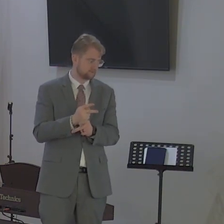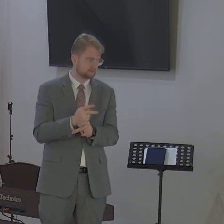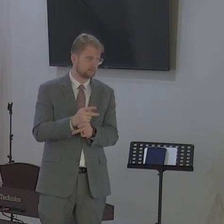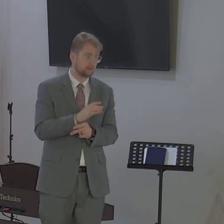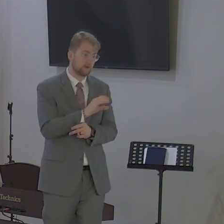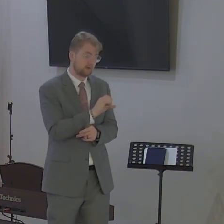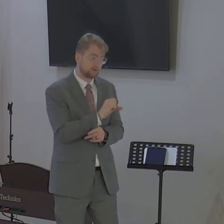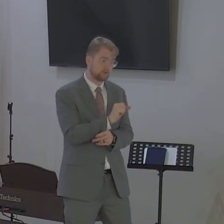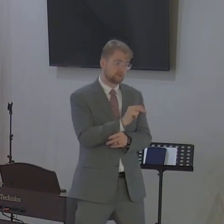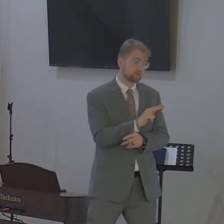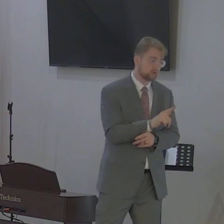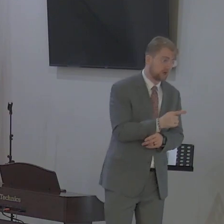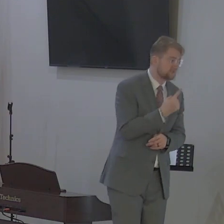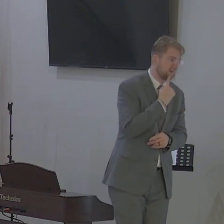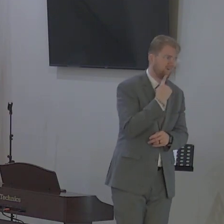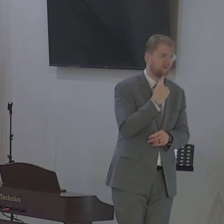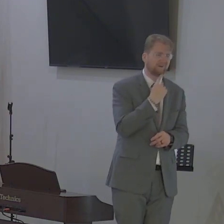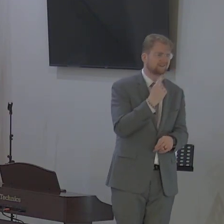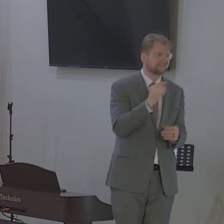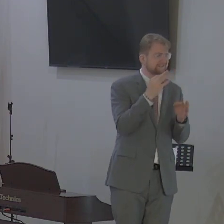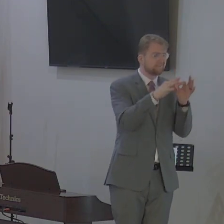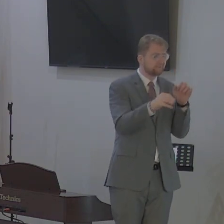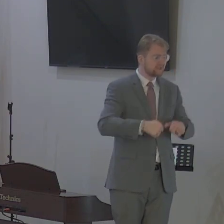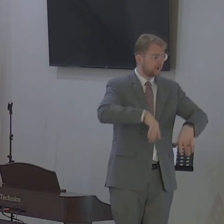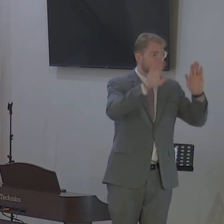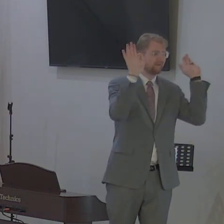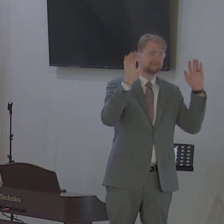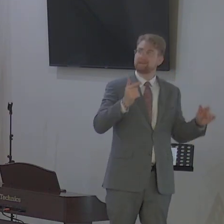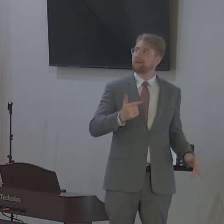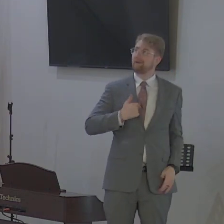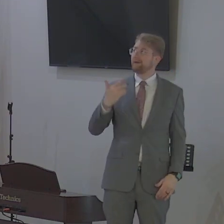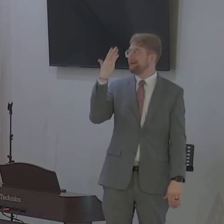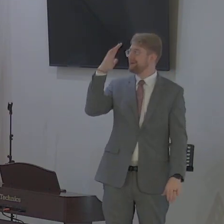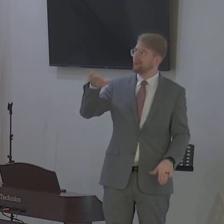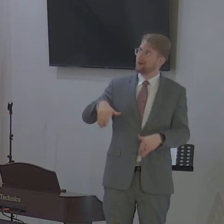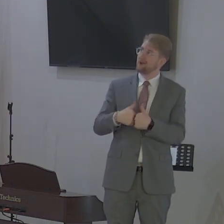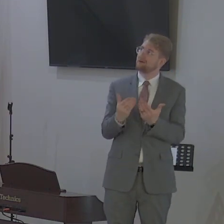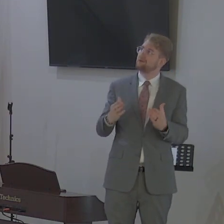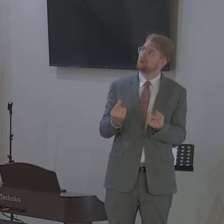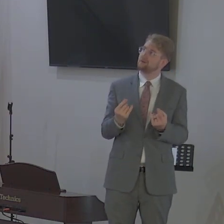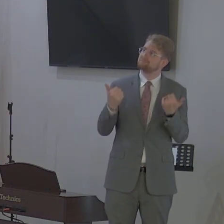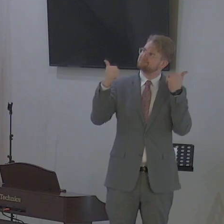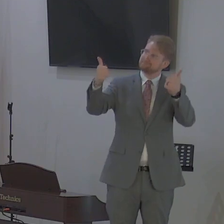and an offering. I know how to do it. I'll go ahead and do it. Samuel said, what hast thou done?